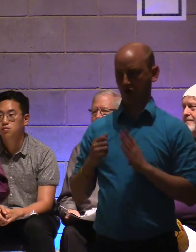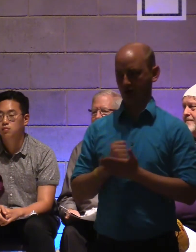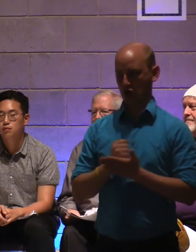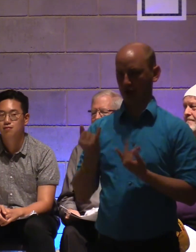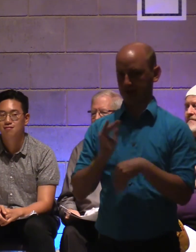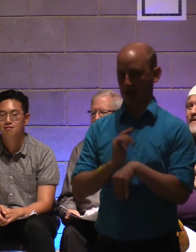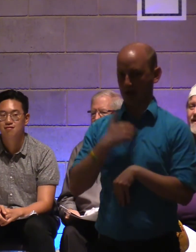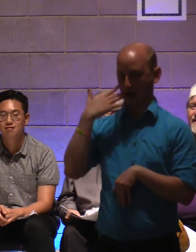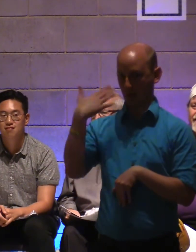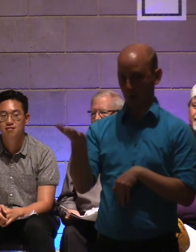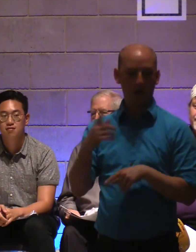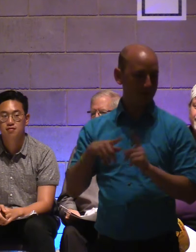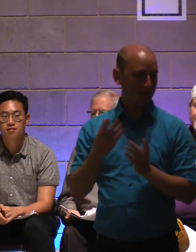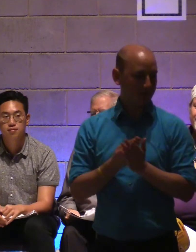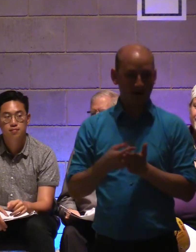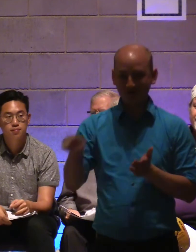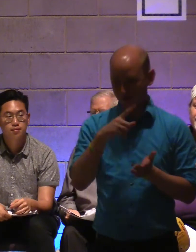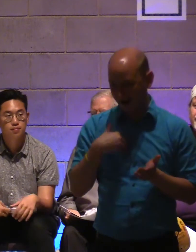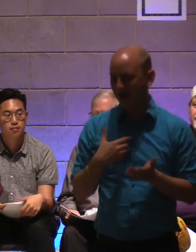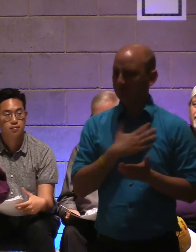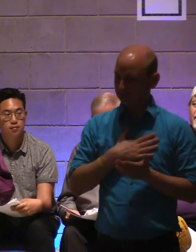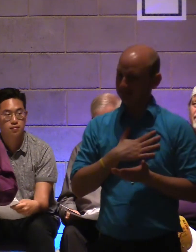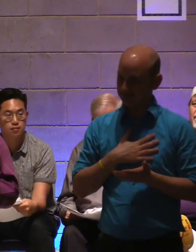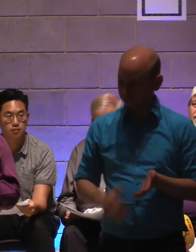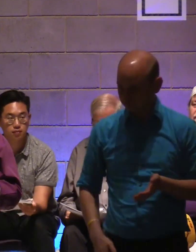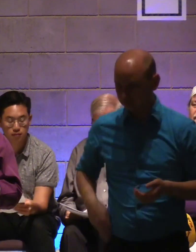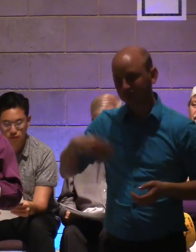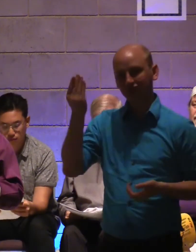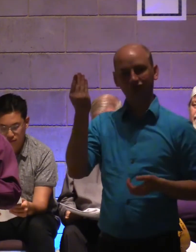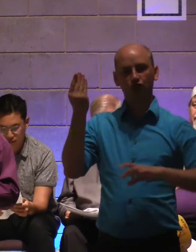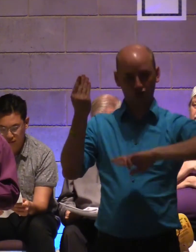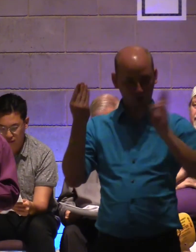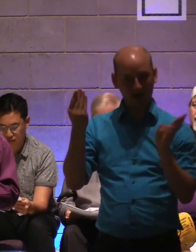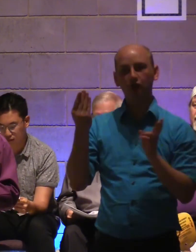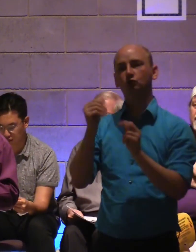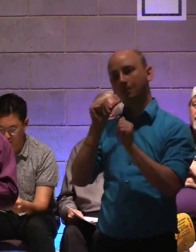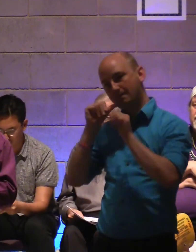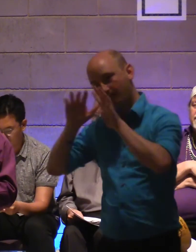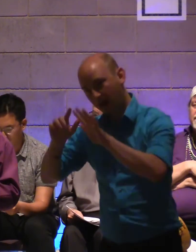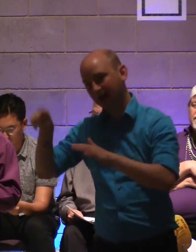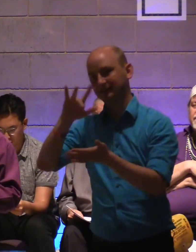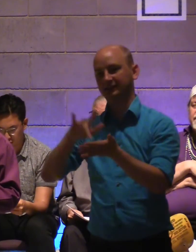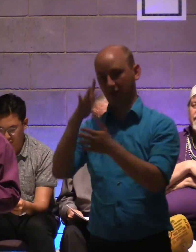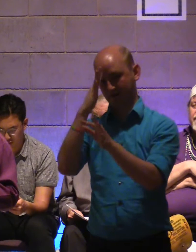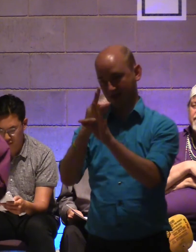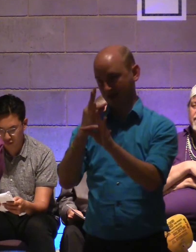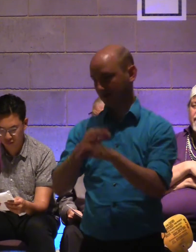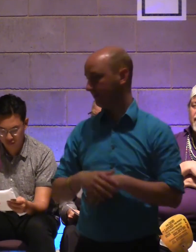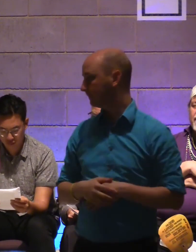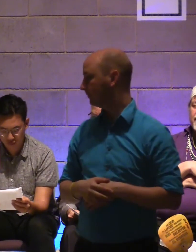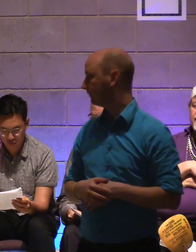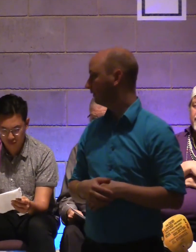but please do take out the money that you have prepared to give and be a blessing to the Center of Faith on tonight. And